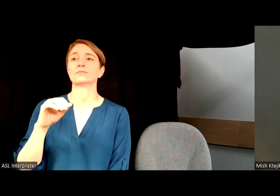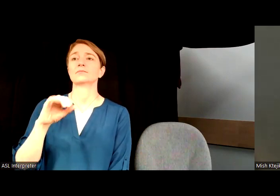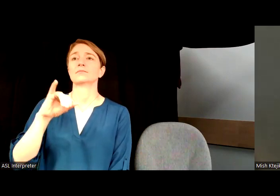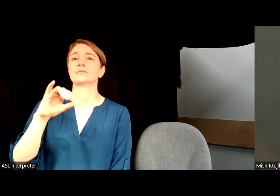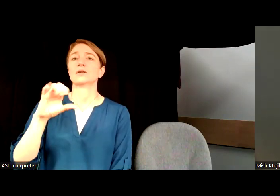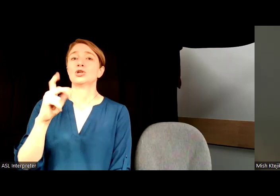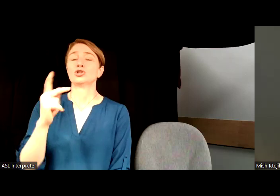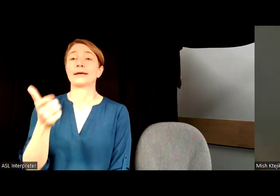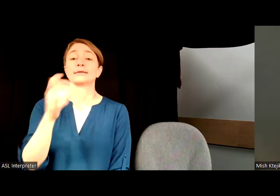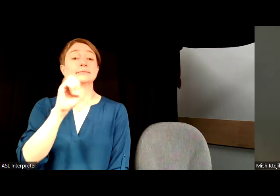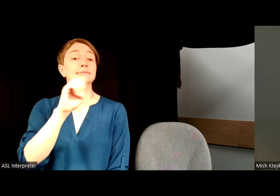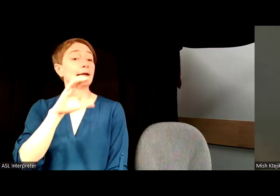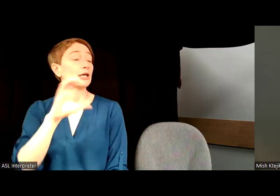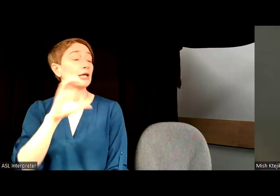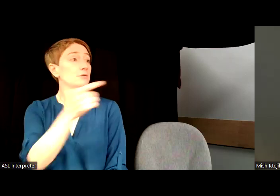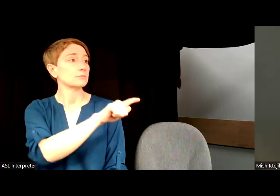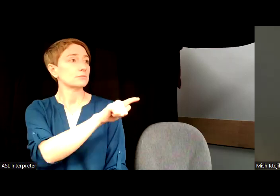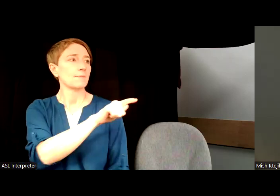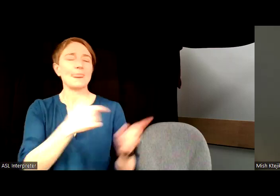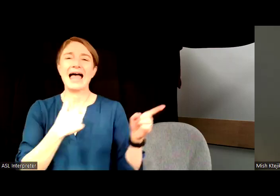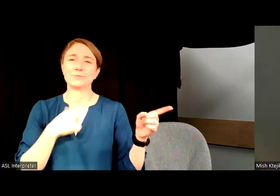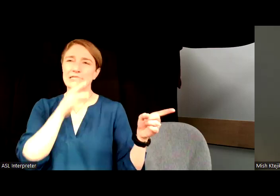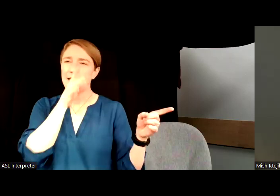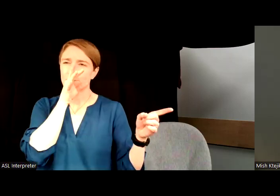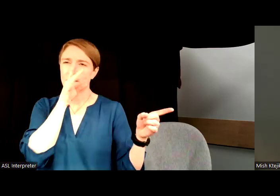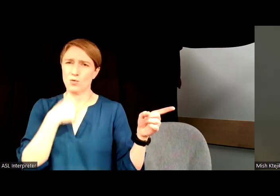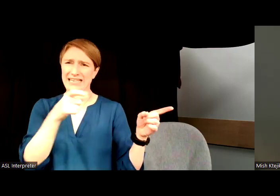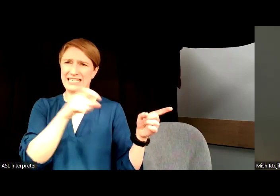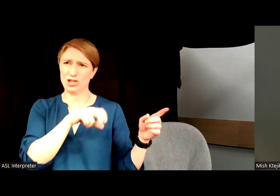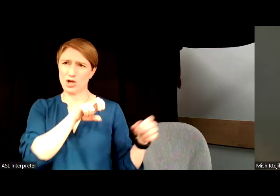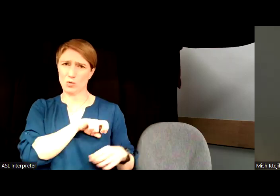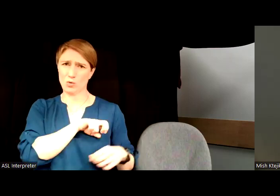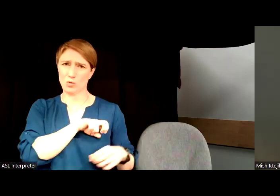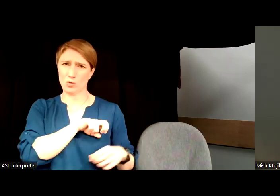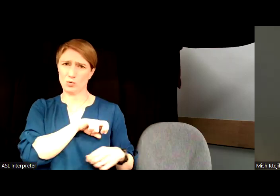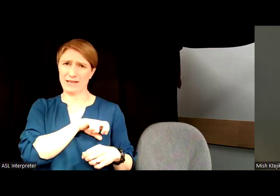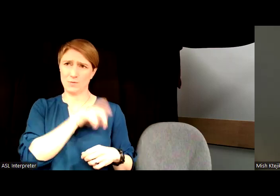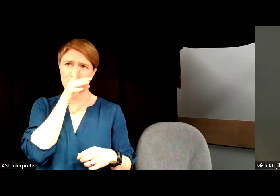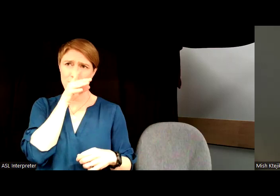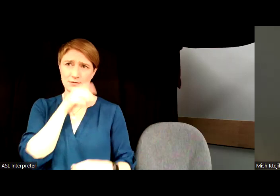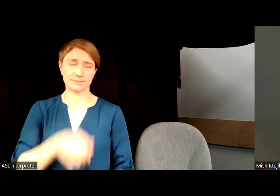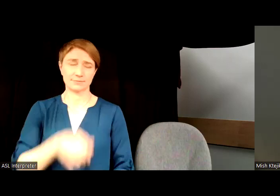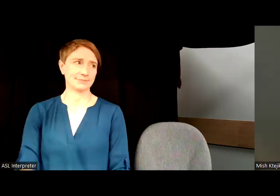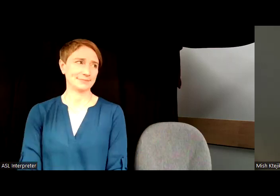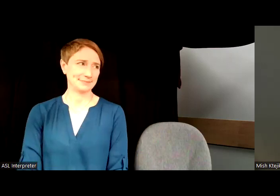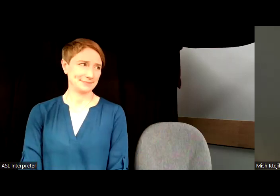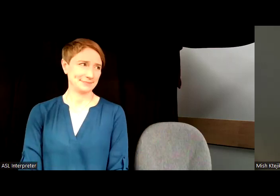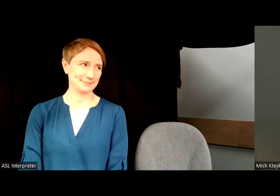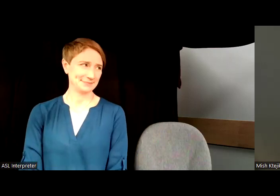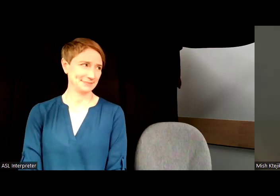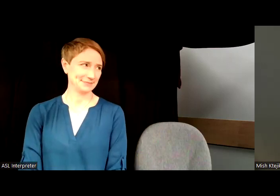Jack, yeah, Eric? Do I need to go up to the, I'm just gonna voice, do I need to go up on the camera to voice or, okay. Yes, if you wouldn't